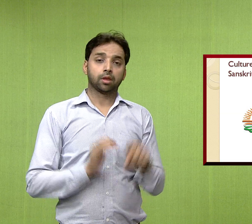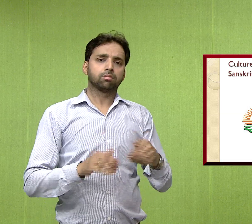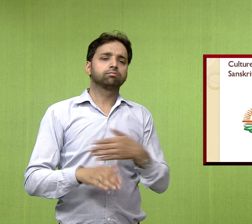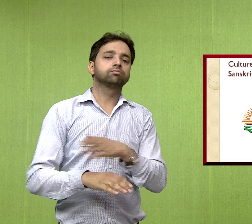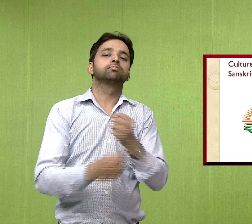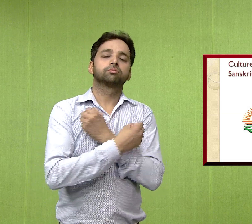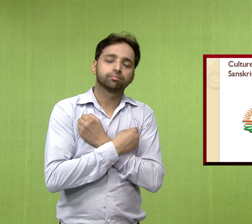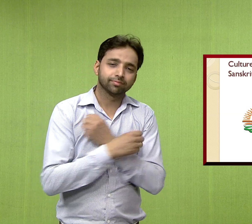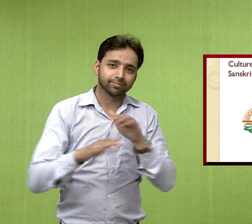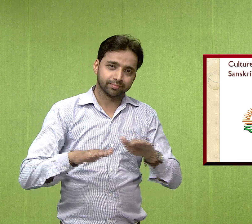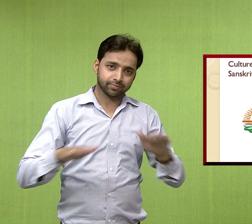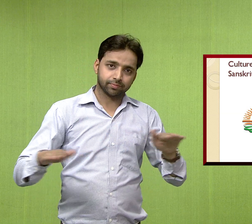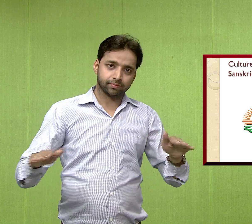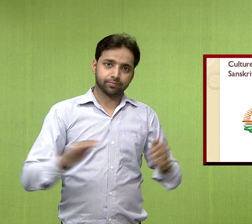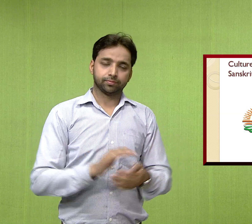Dear learners,